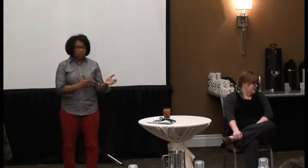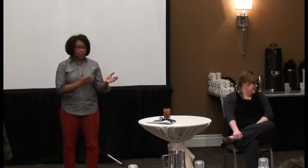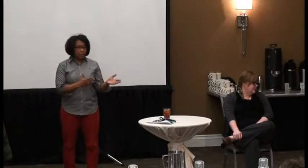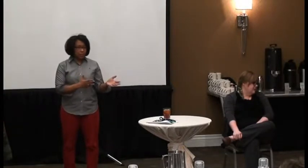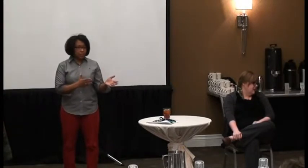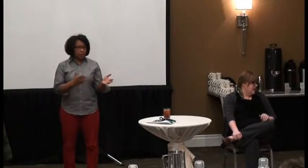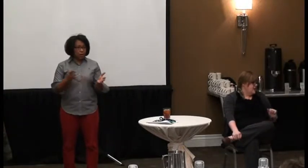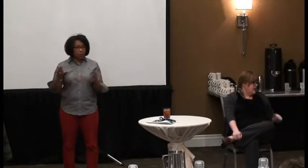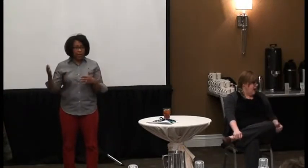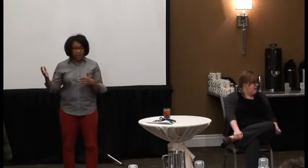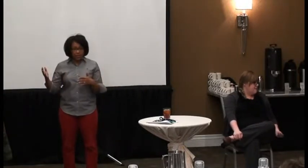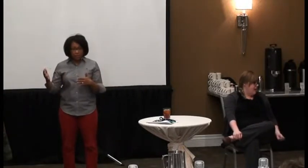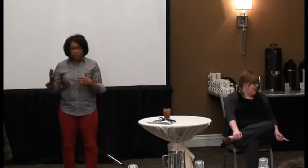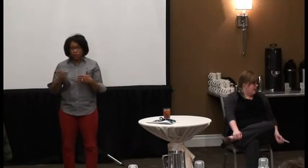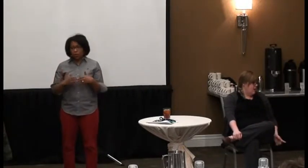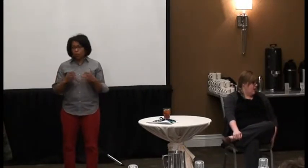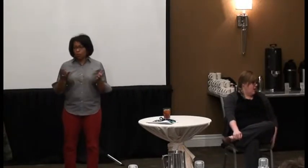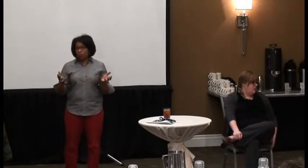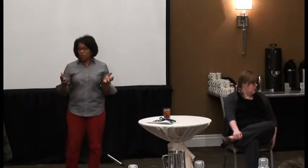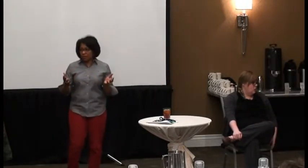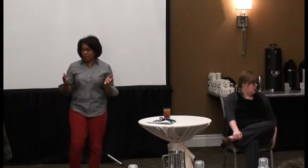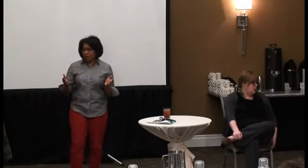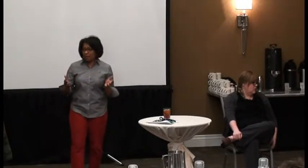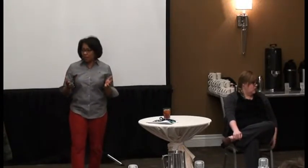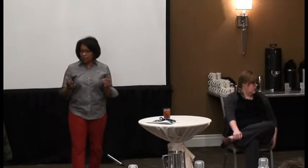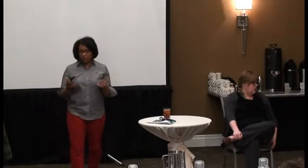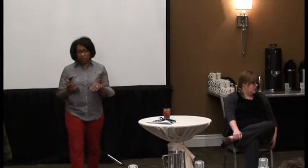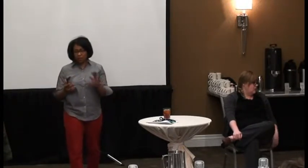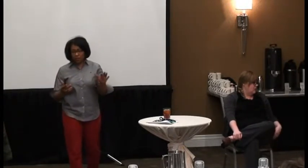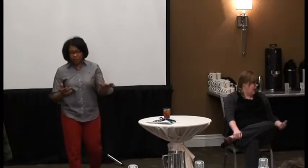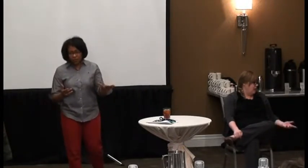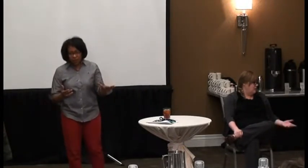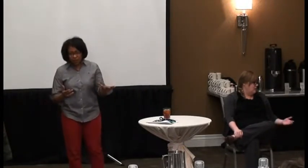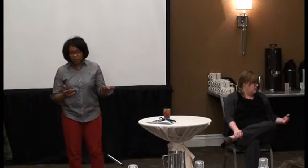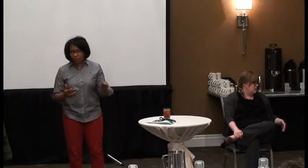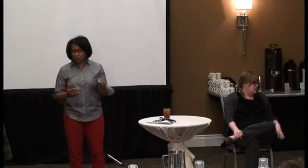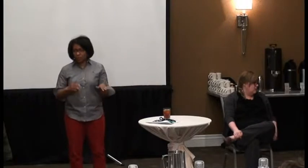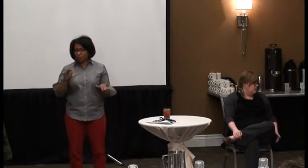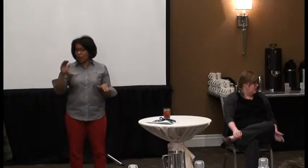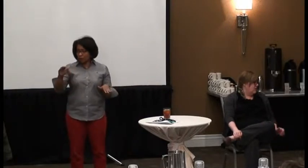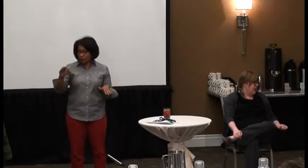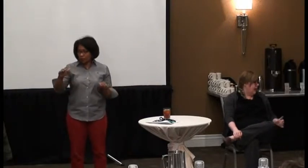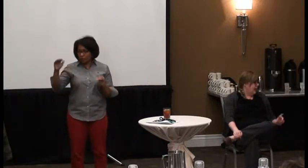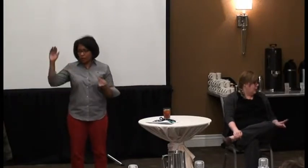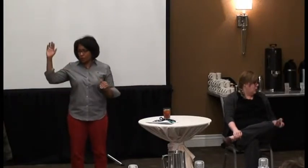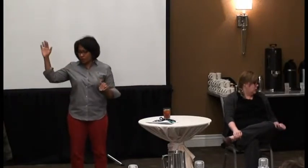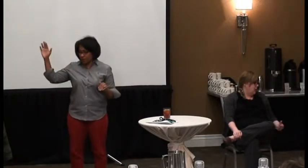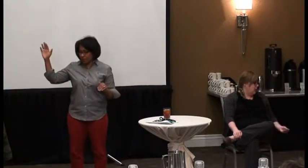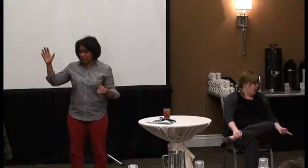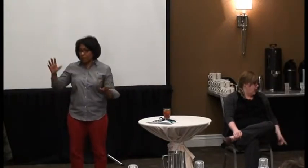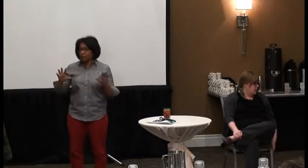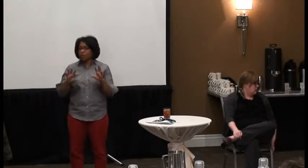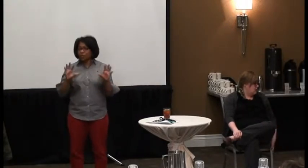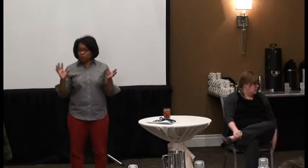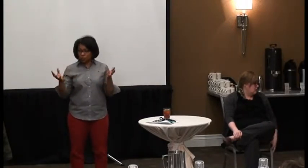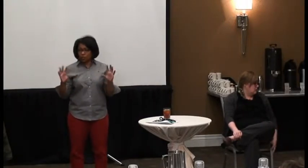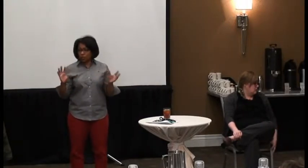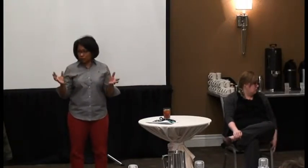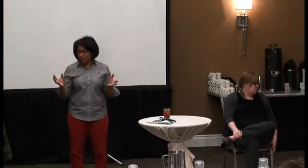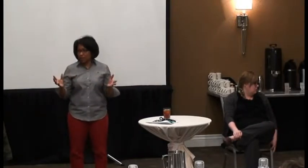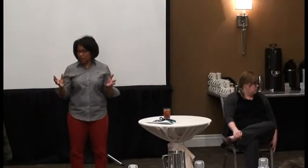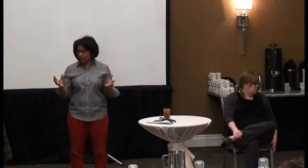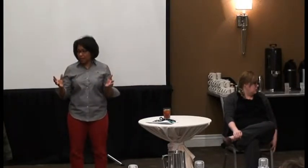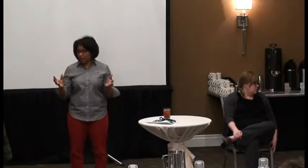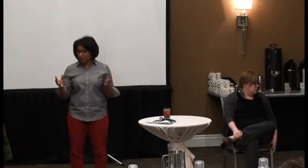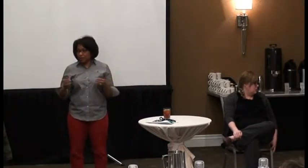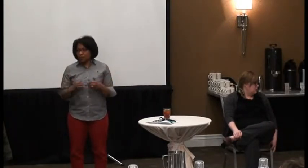the dose can be based on weight. So what's going to vary from a kid who's 50 pounds to a kid who's 100 or 150 pounds. Certain ones